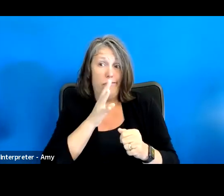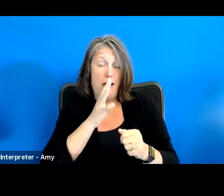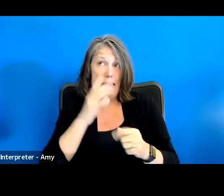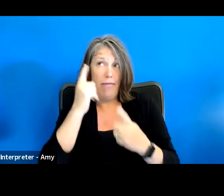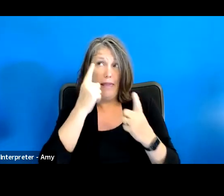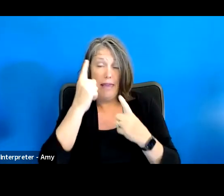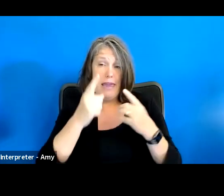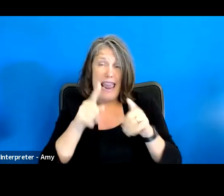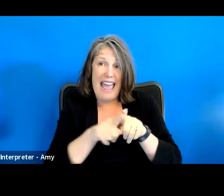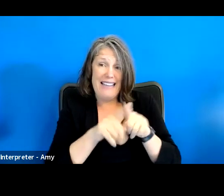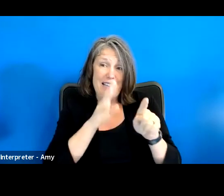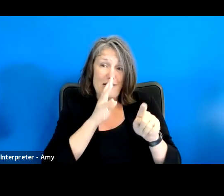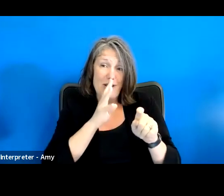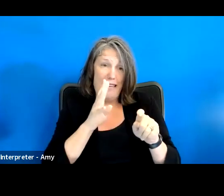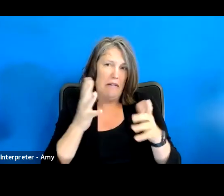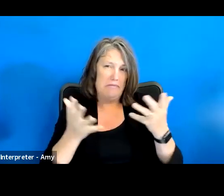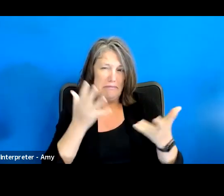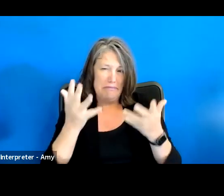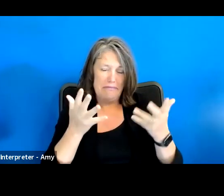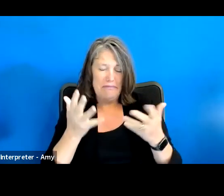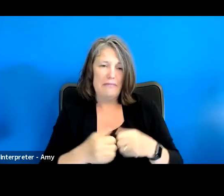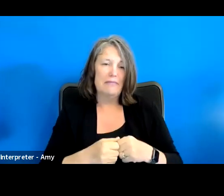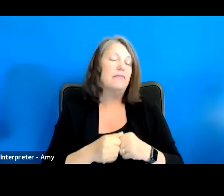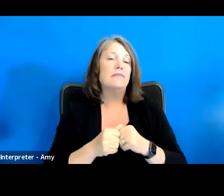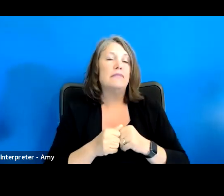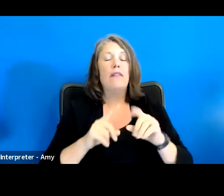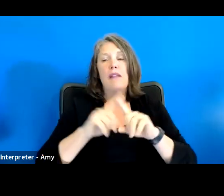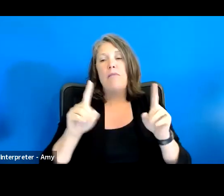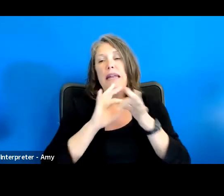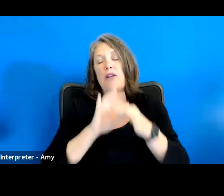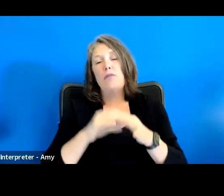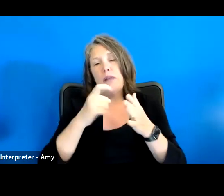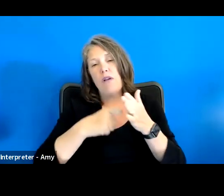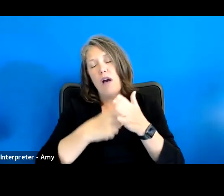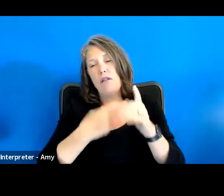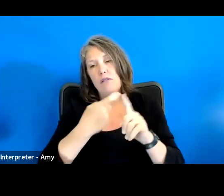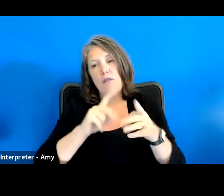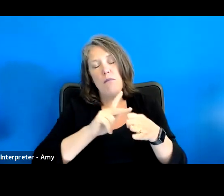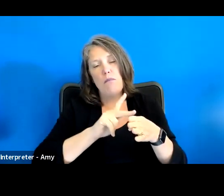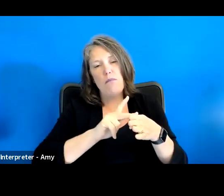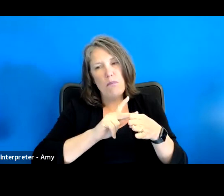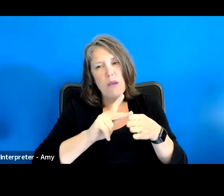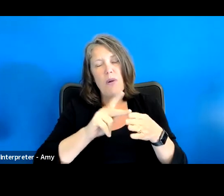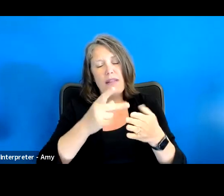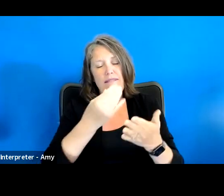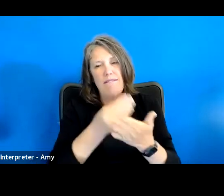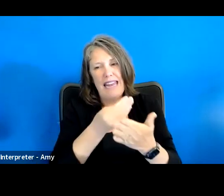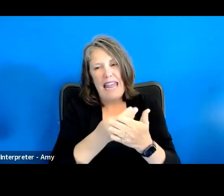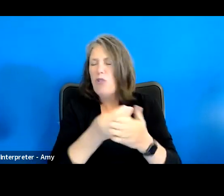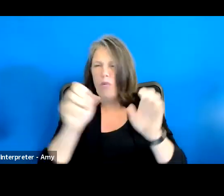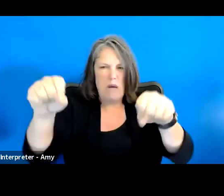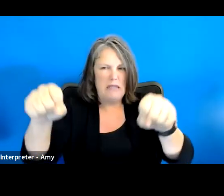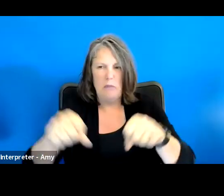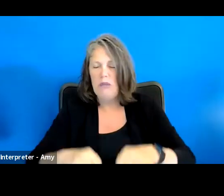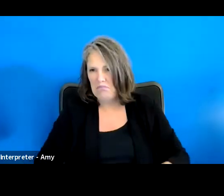thinking about it as I'm talking through it. But in terms of costs from just a purely financial standpoint, it absolutely is possible,